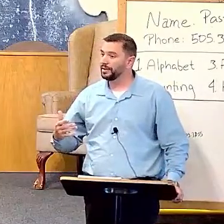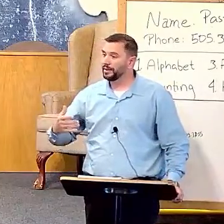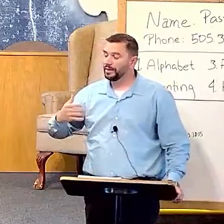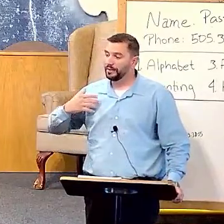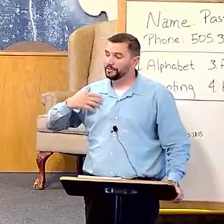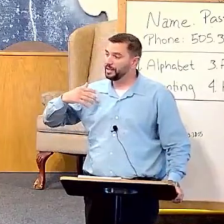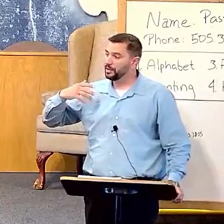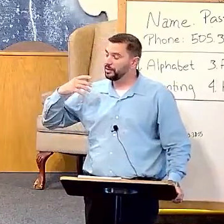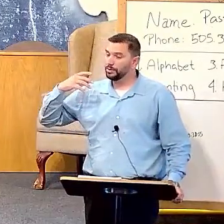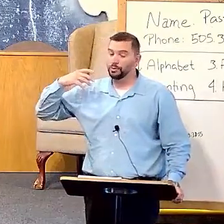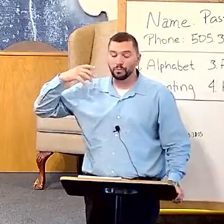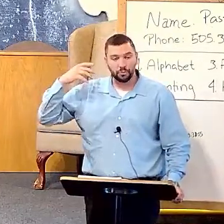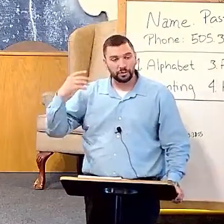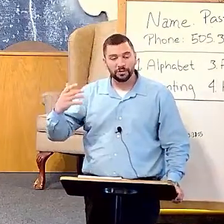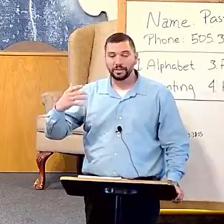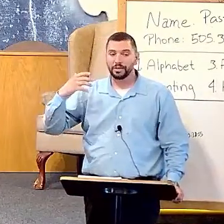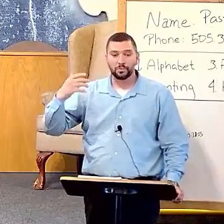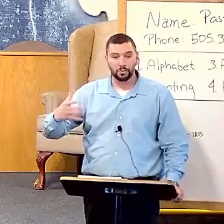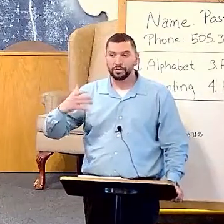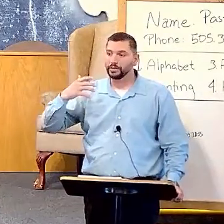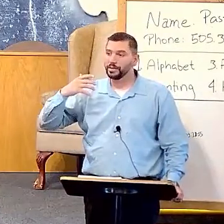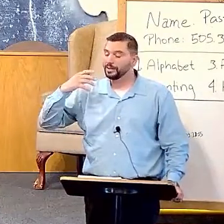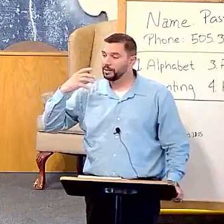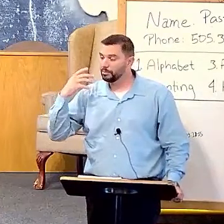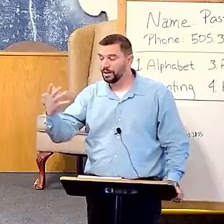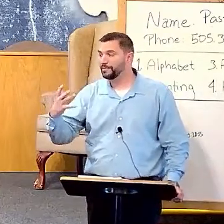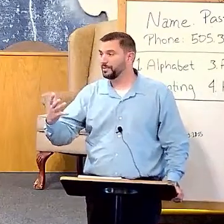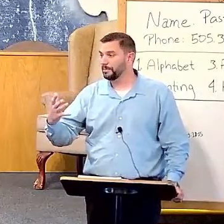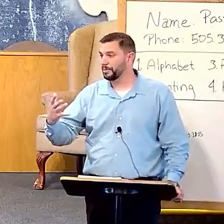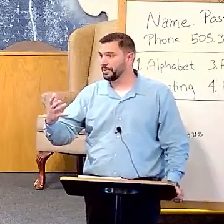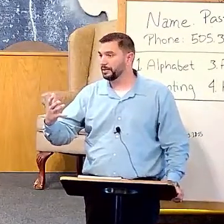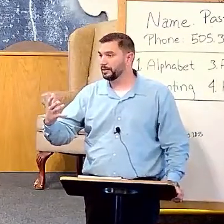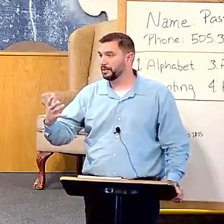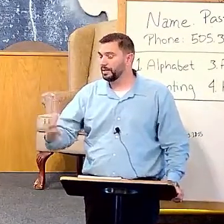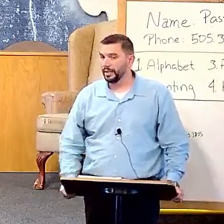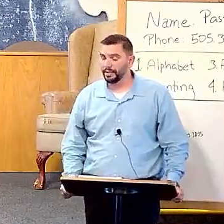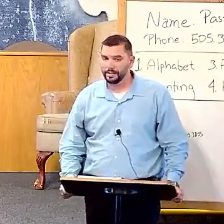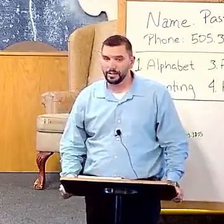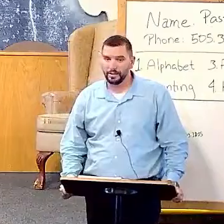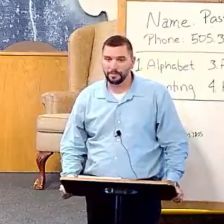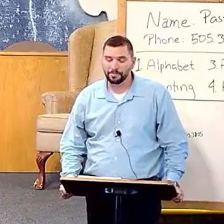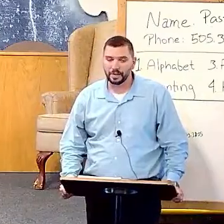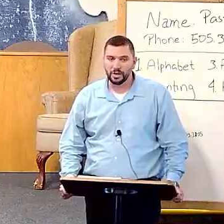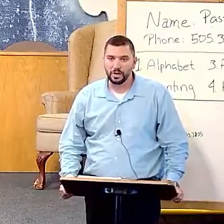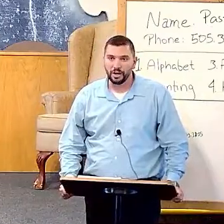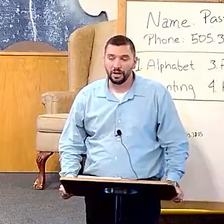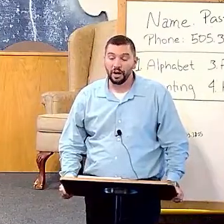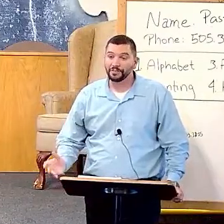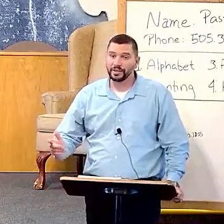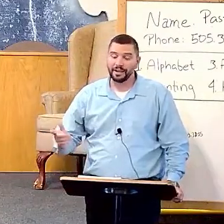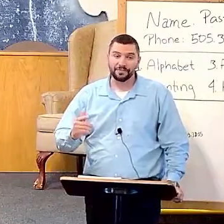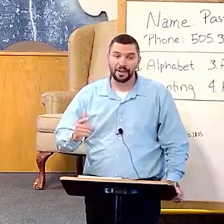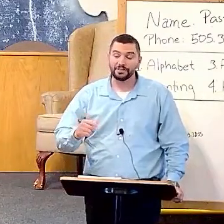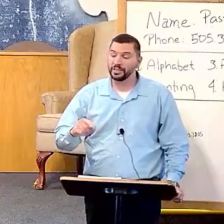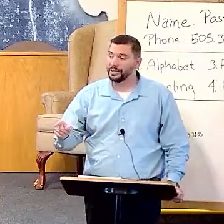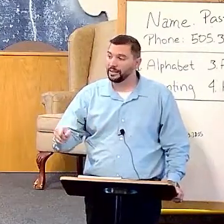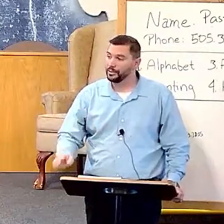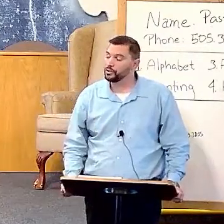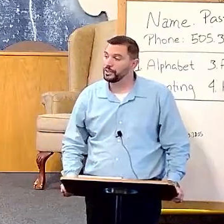of saying you really, really, you love something. And often, and I've seen it used in this way